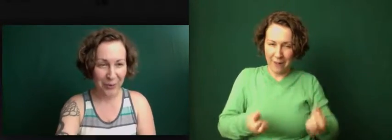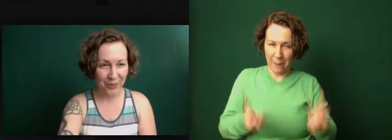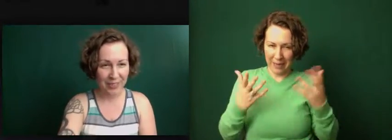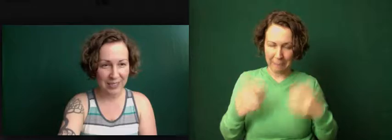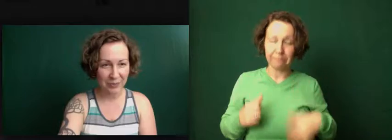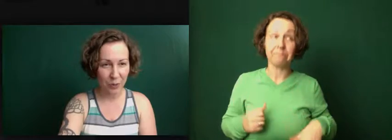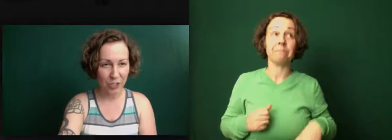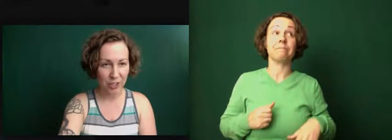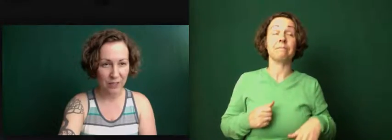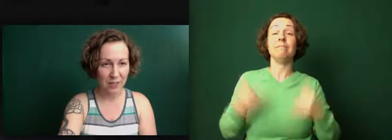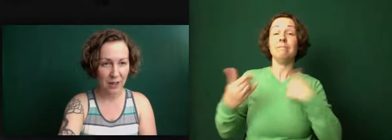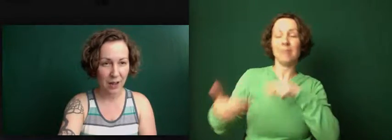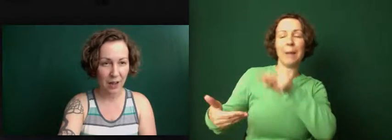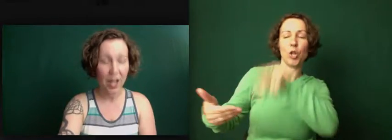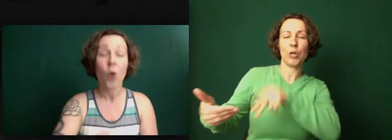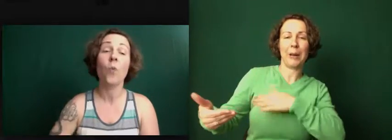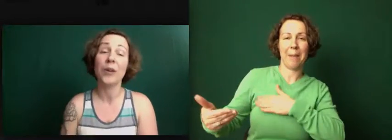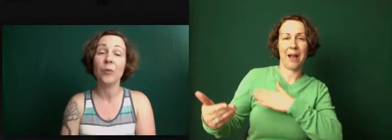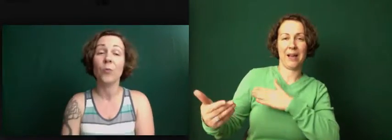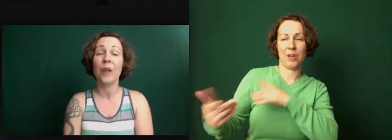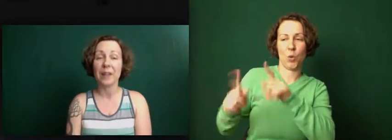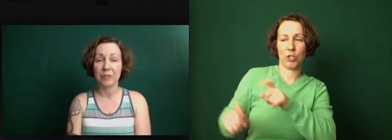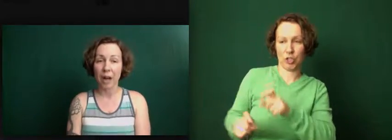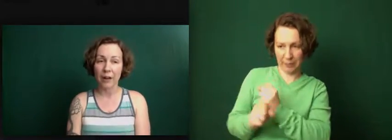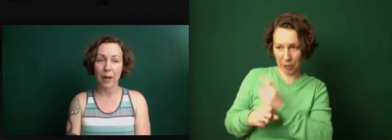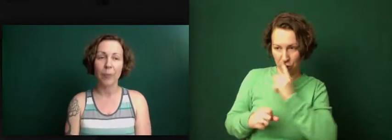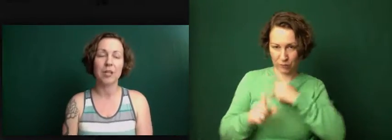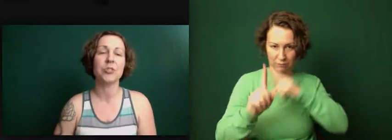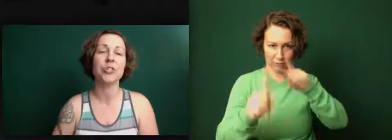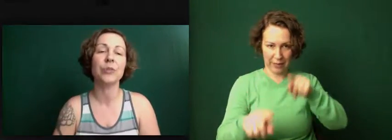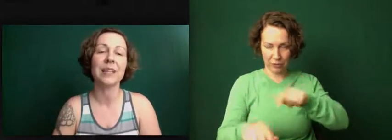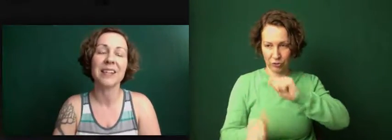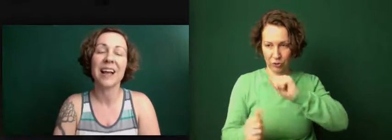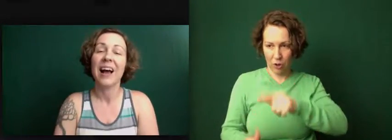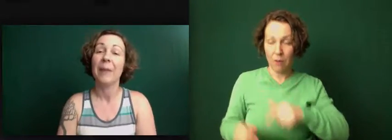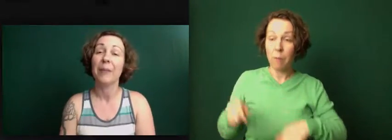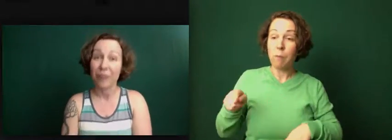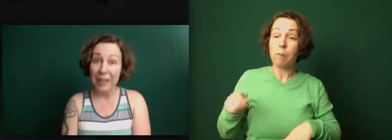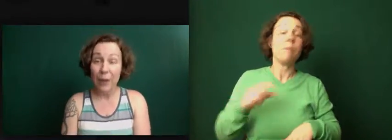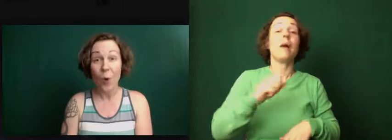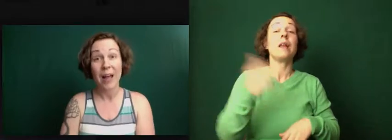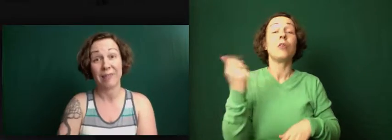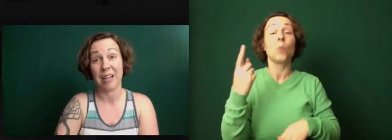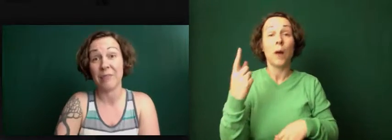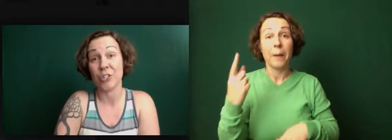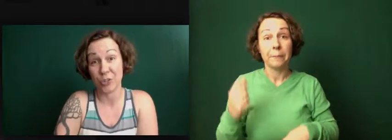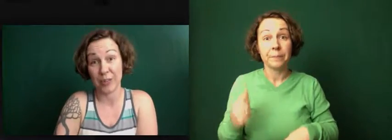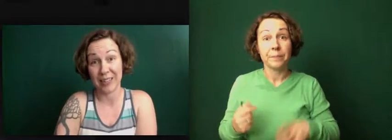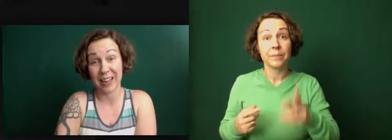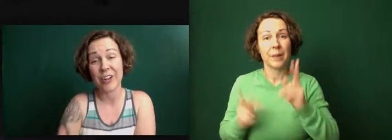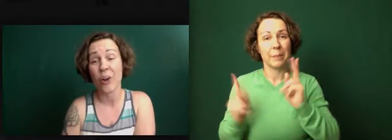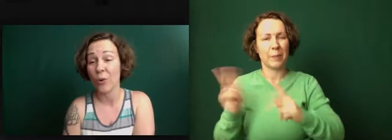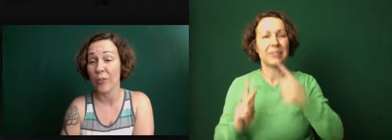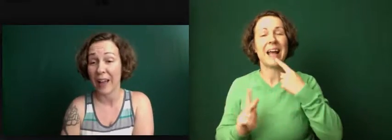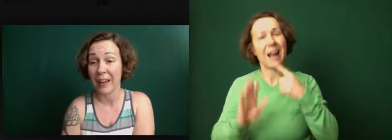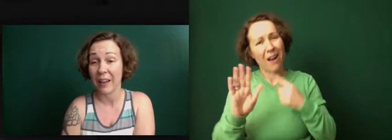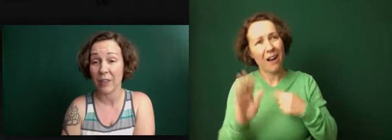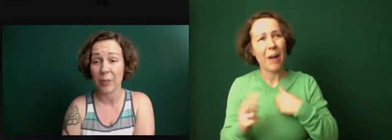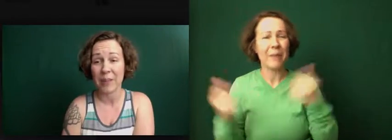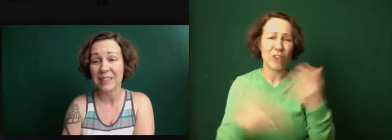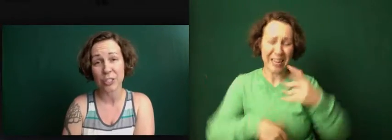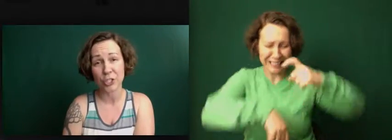I'm looking through the list of questions. One that I've gotten a couple times too is, I'm afraid I won't have time to do it. I